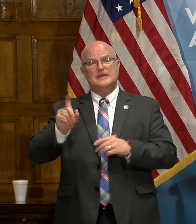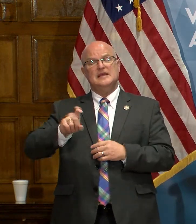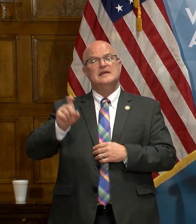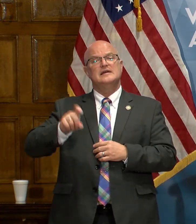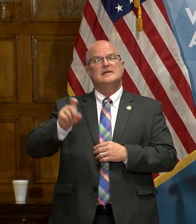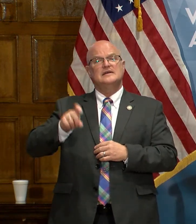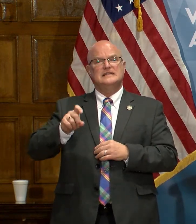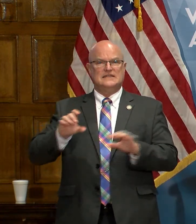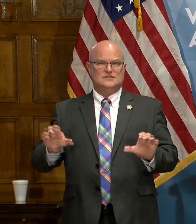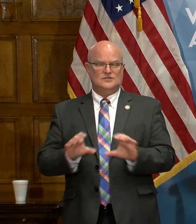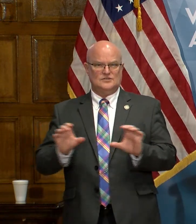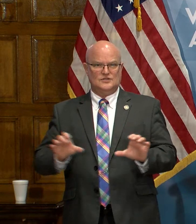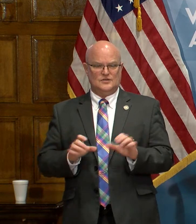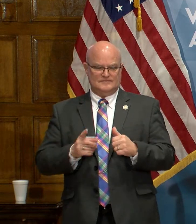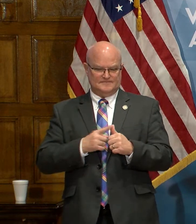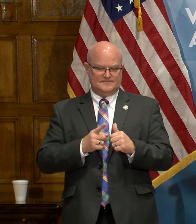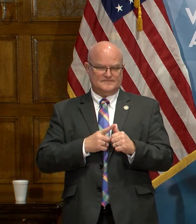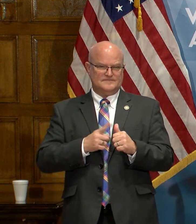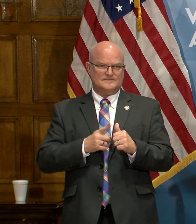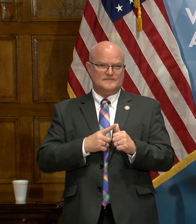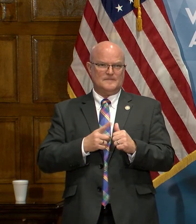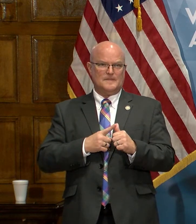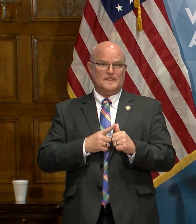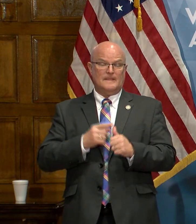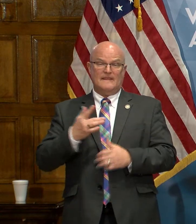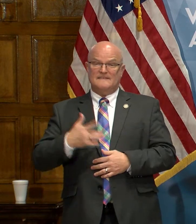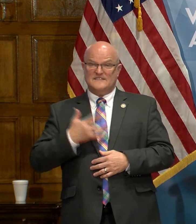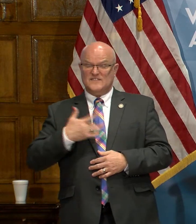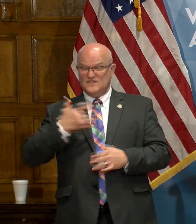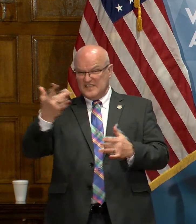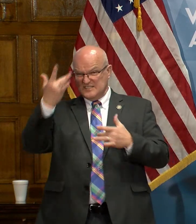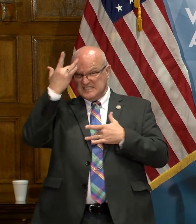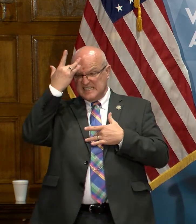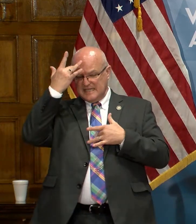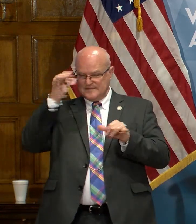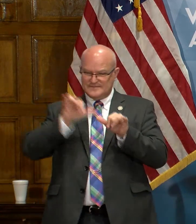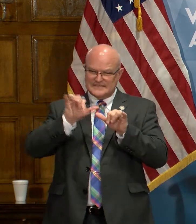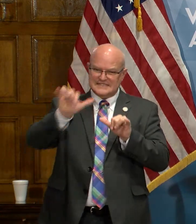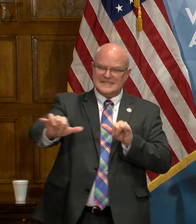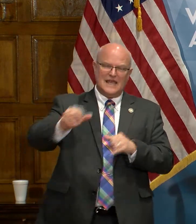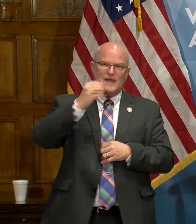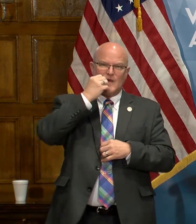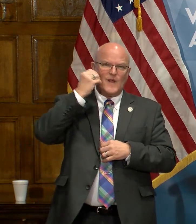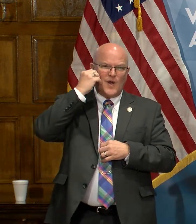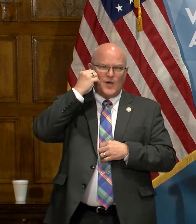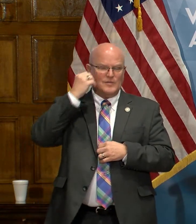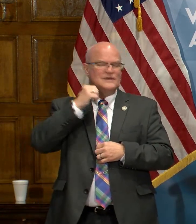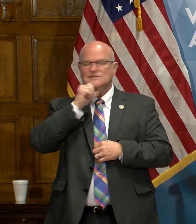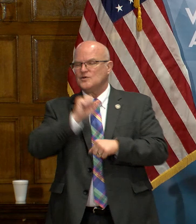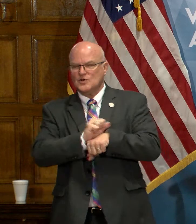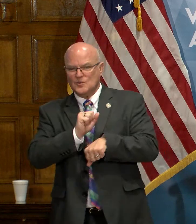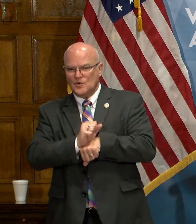need to do. First of all, if you feel sick, stay at home. Don't go to work, don't go to school if you feel